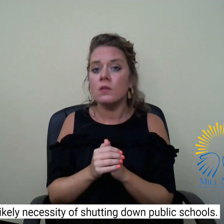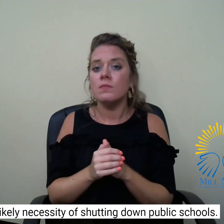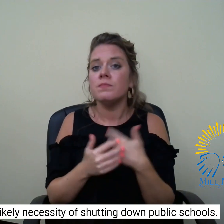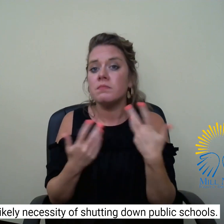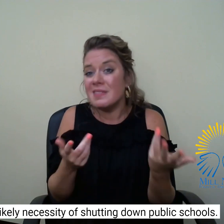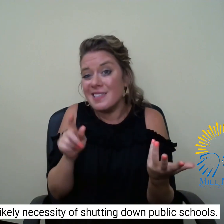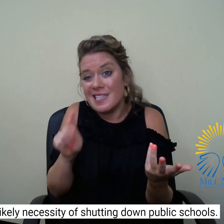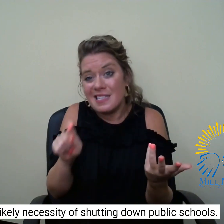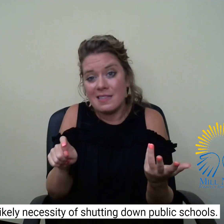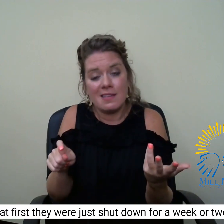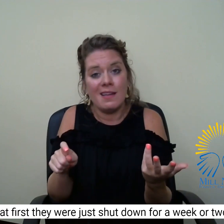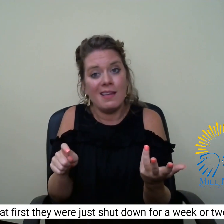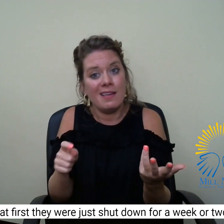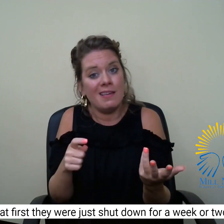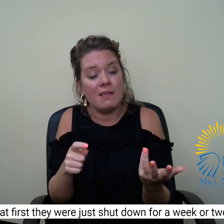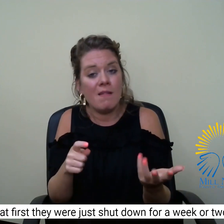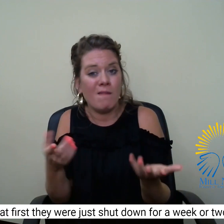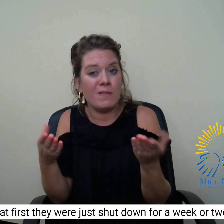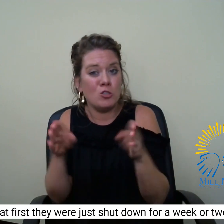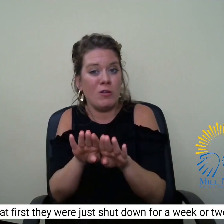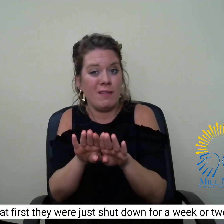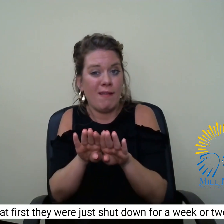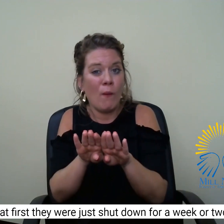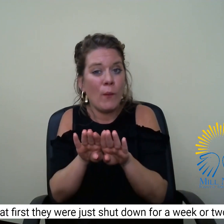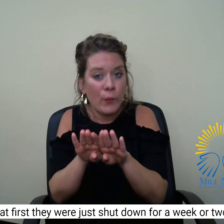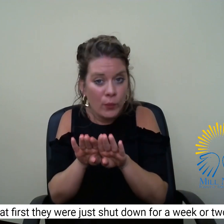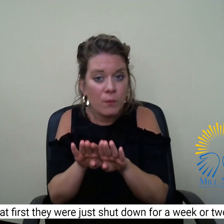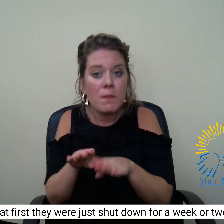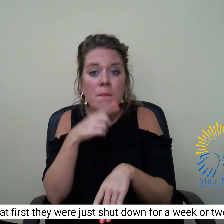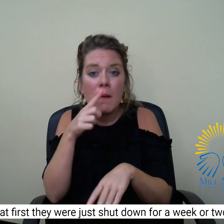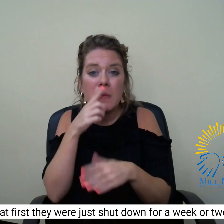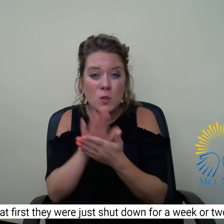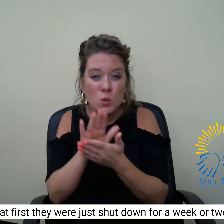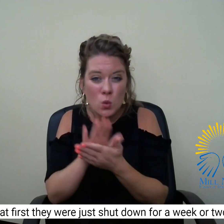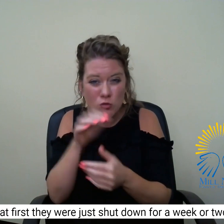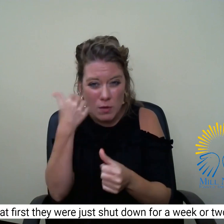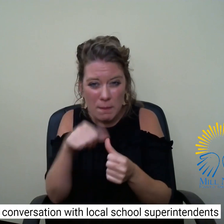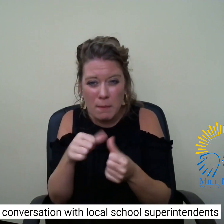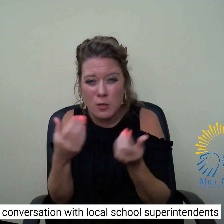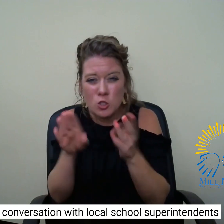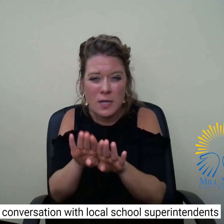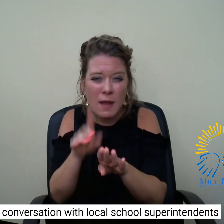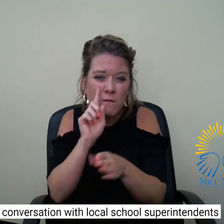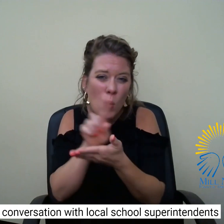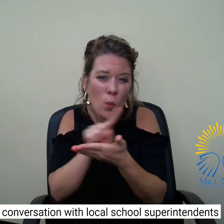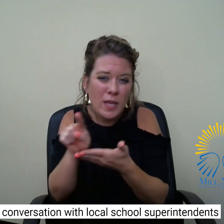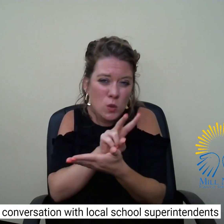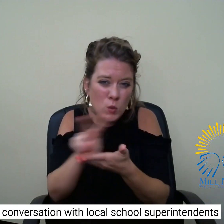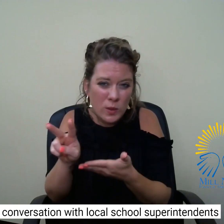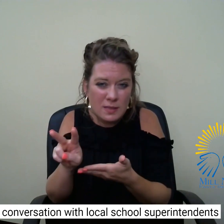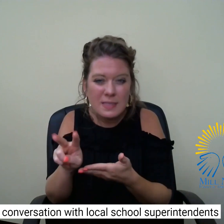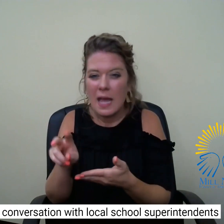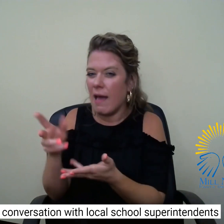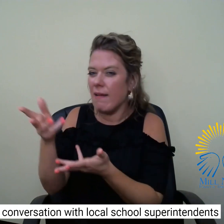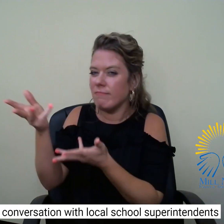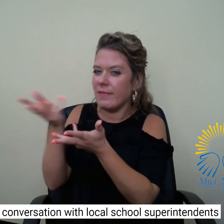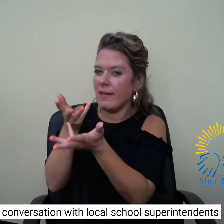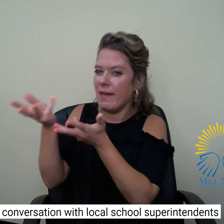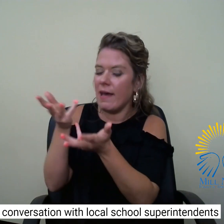public schools. And if you remember at first, they were just shut down for a week or two. I had a very candid conversation with local school superintendents